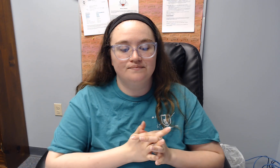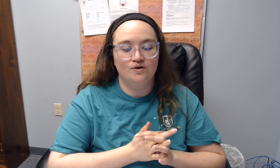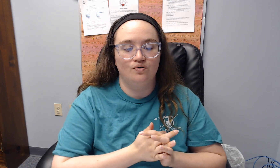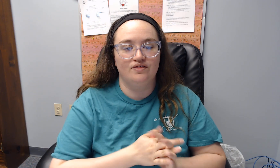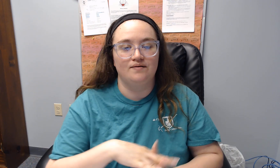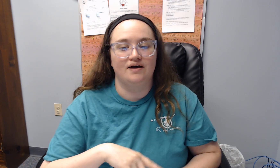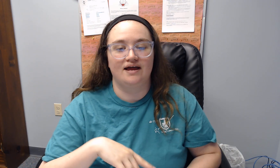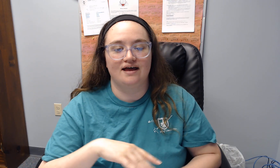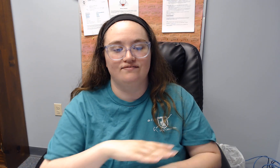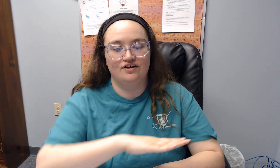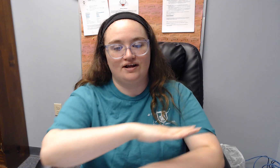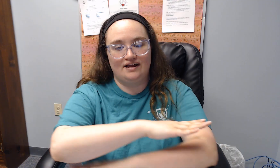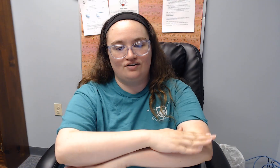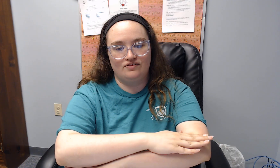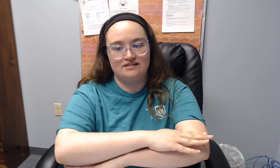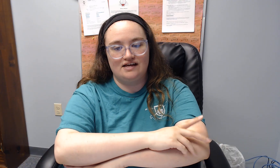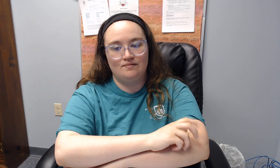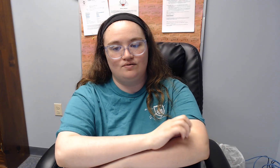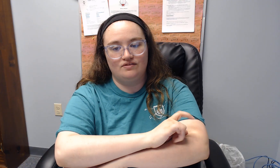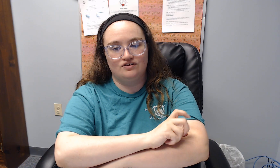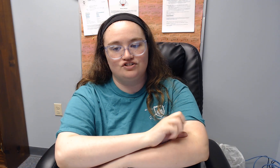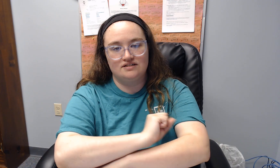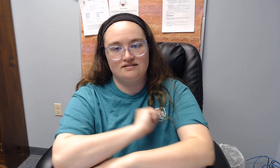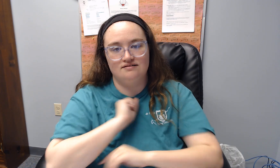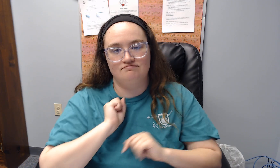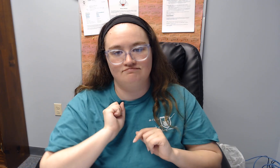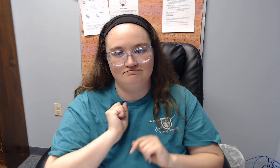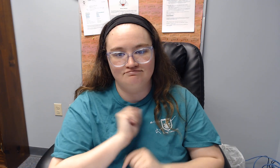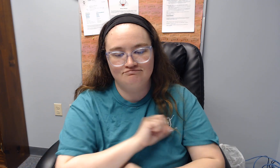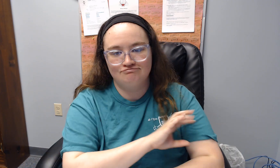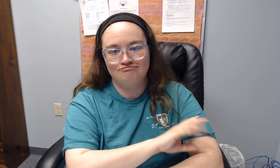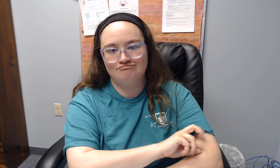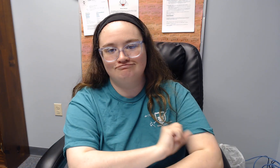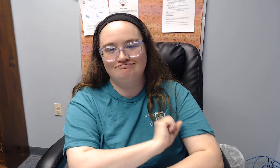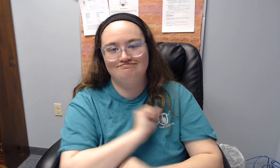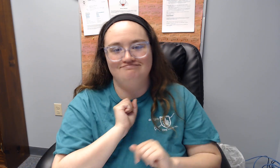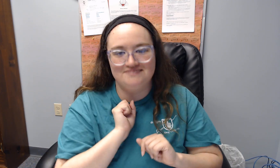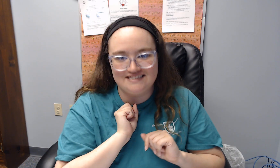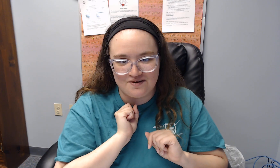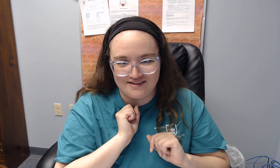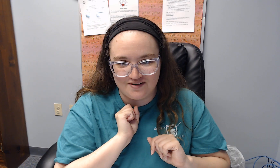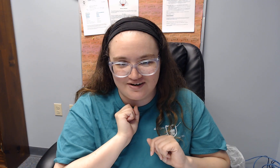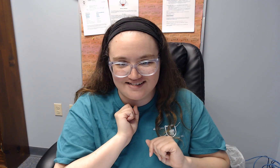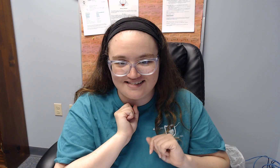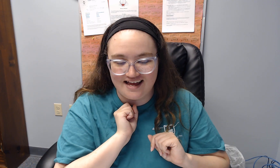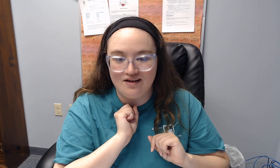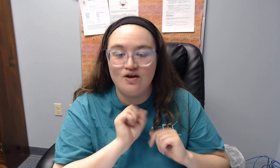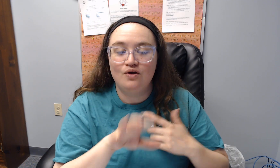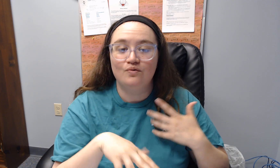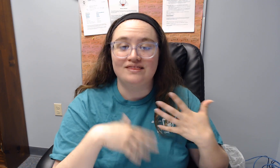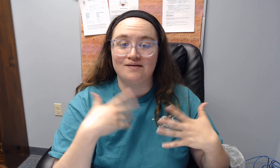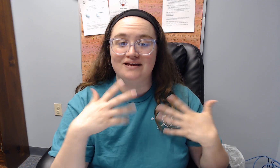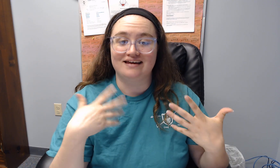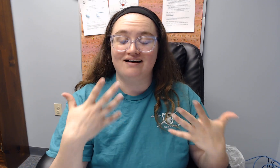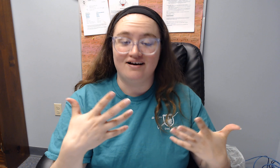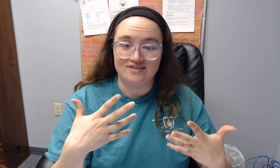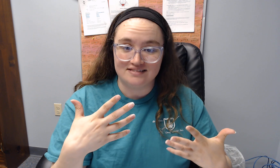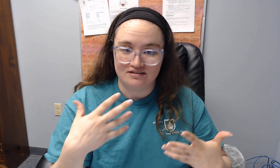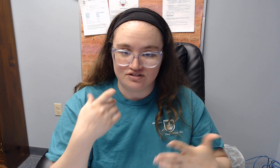Or they might have their hand on the table and they'll just say what they want to say without making it obvious that they're talking.